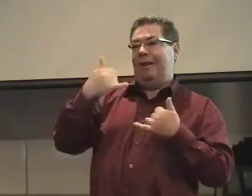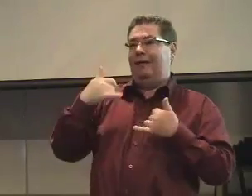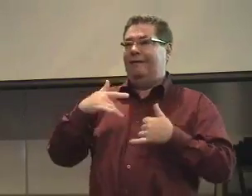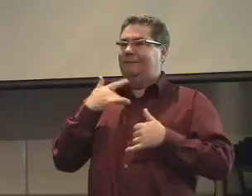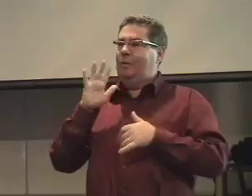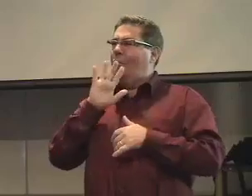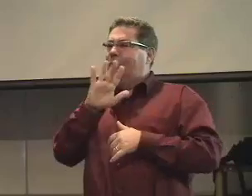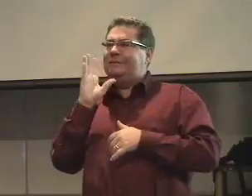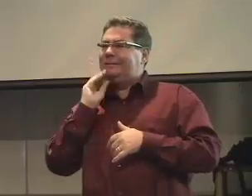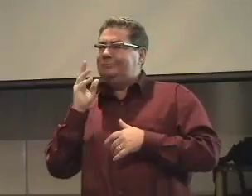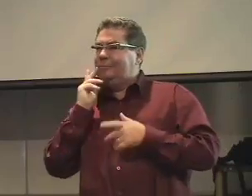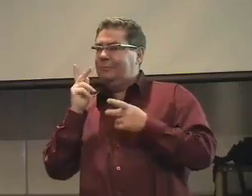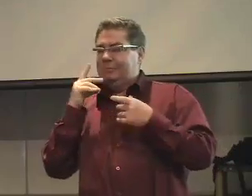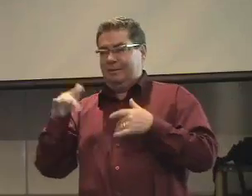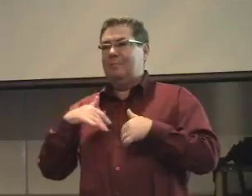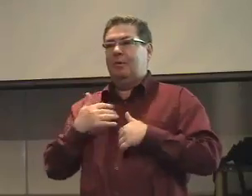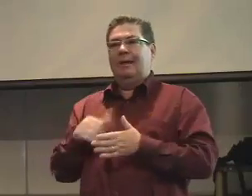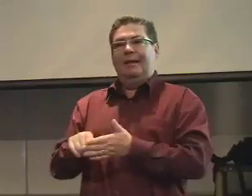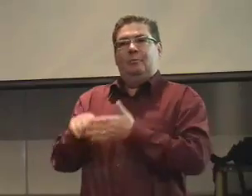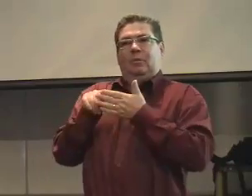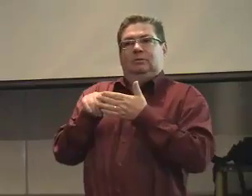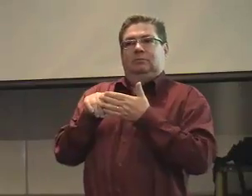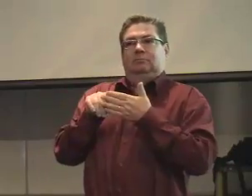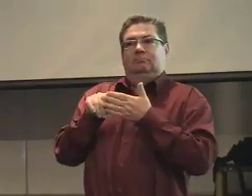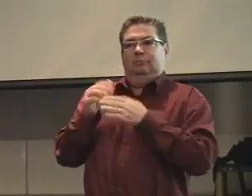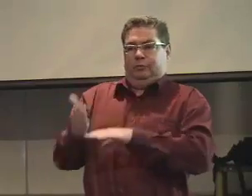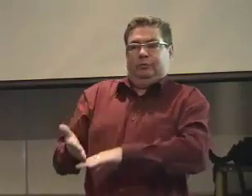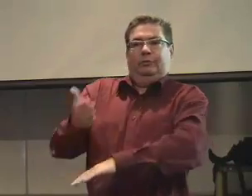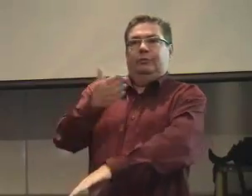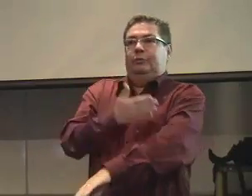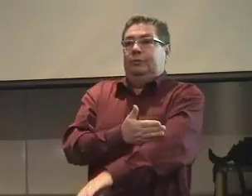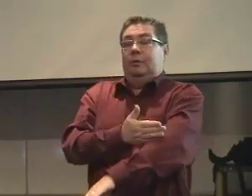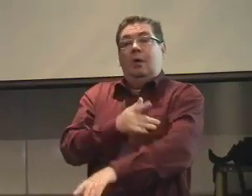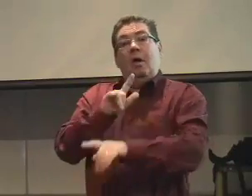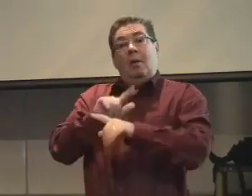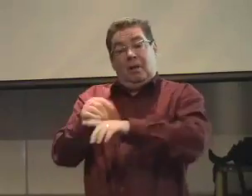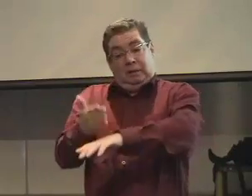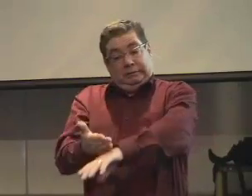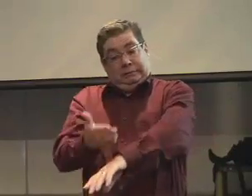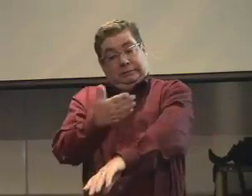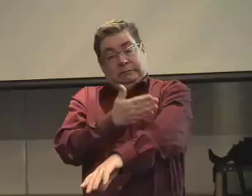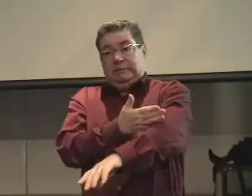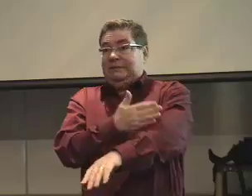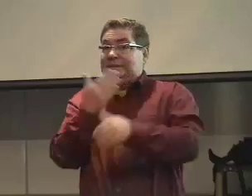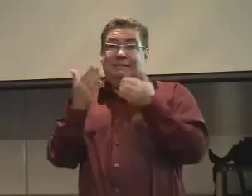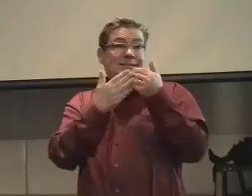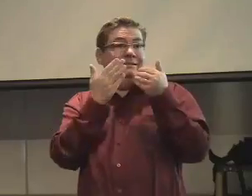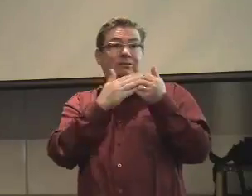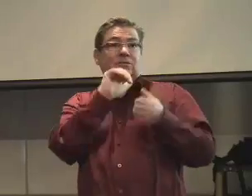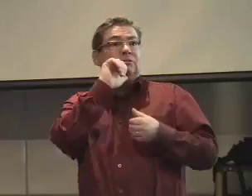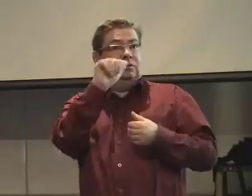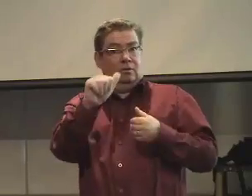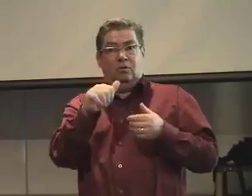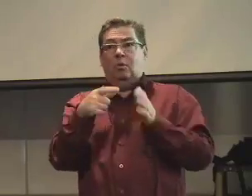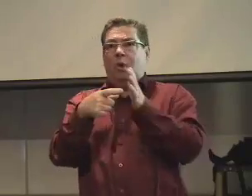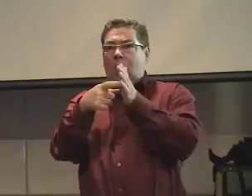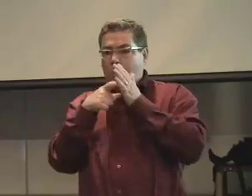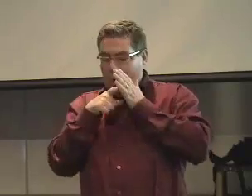but they've done so much better. But it's not easy. It takes a lot of cognitive energy to